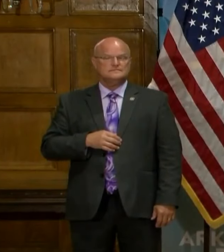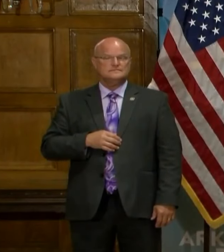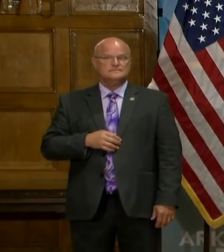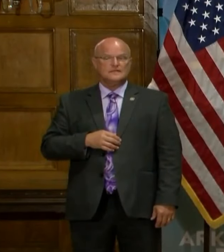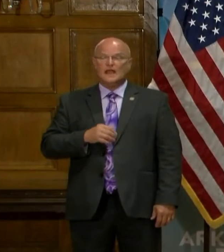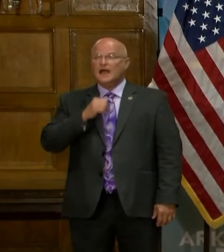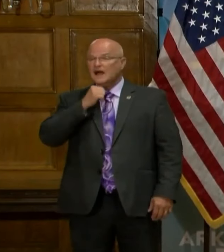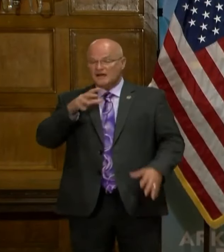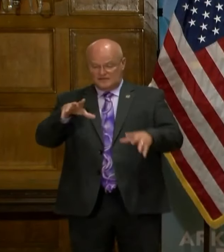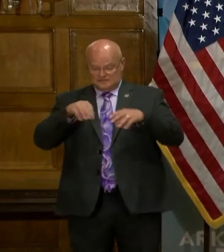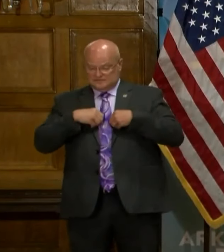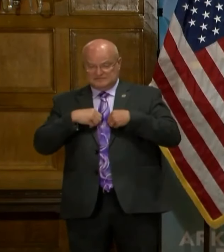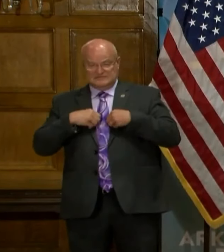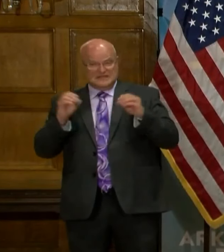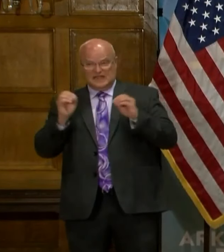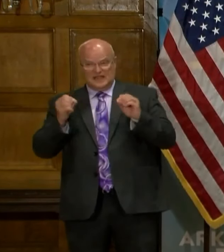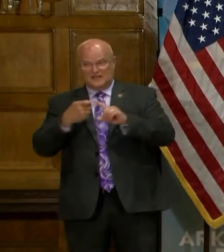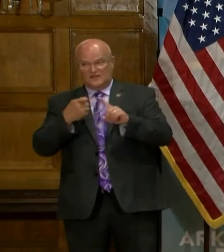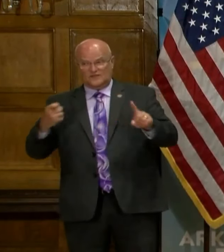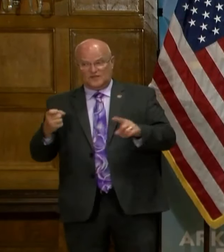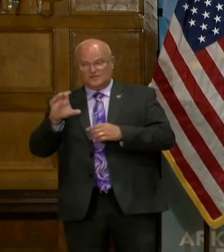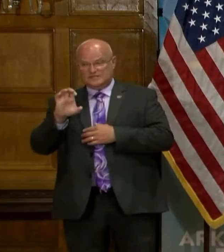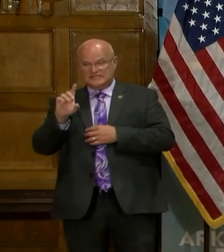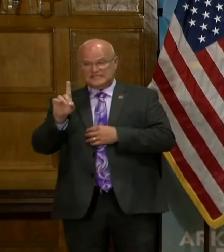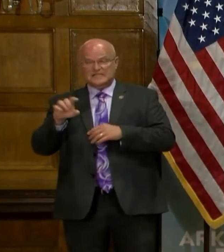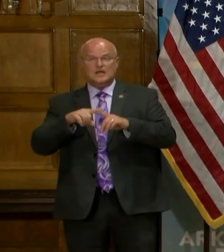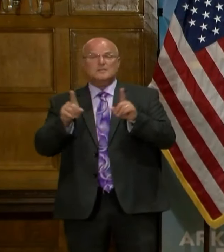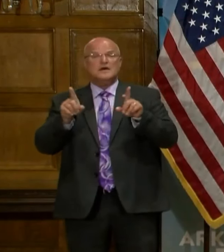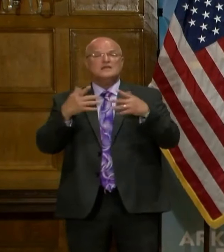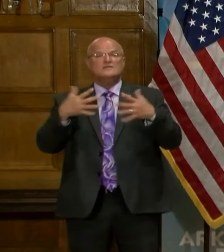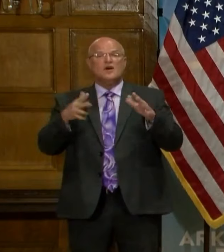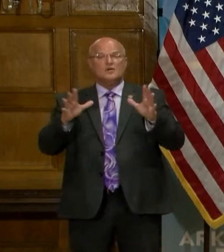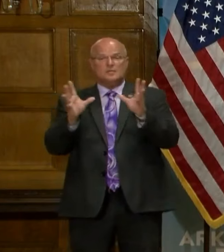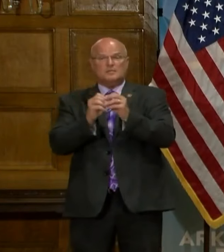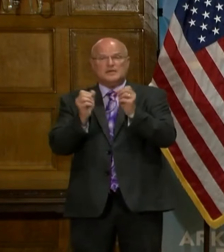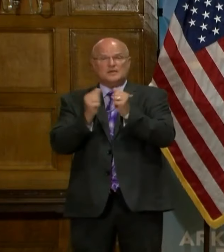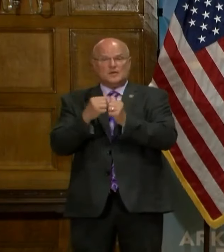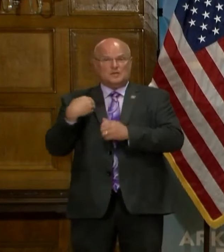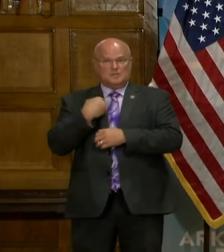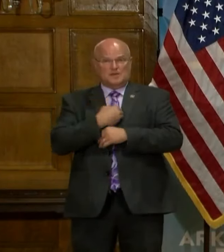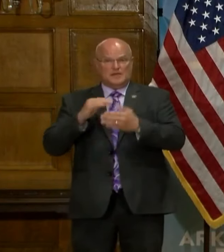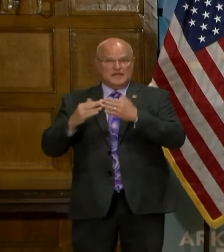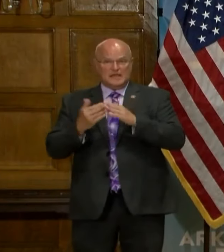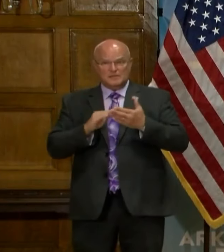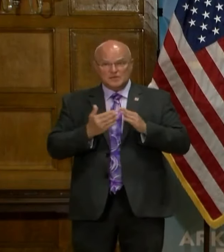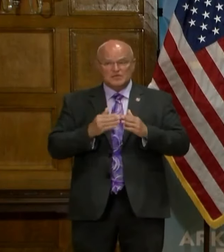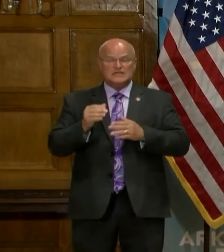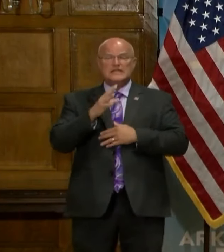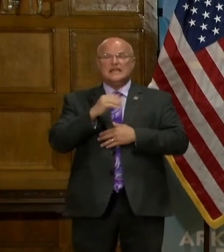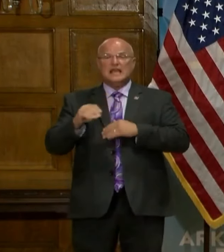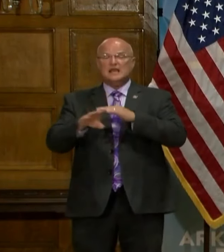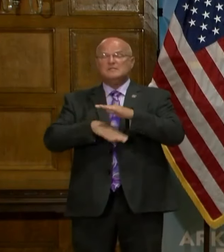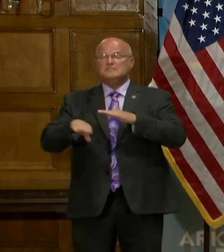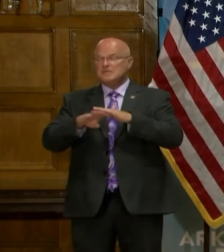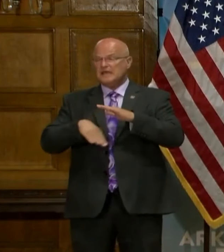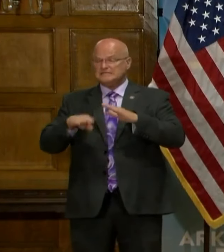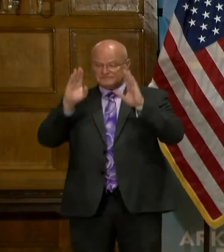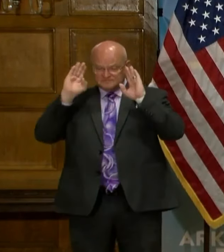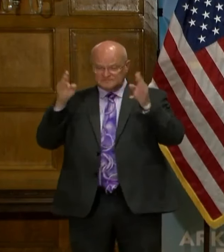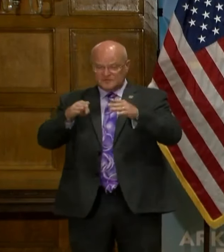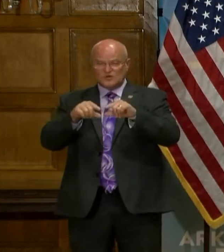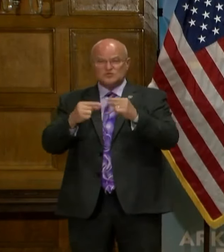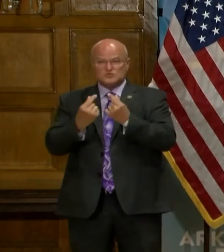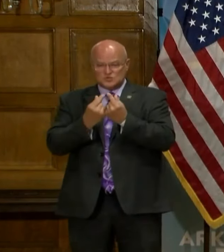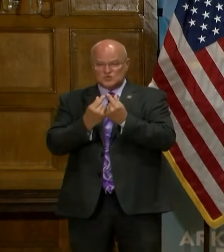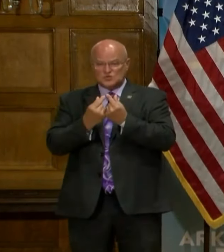I have not received any specific recommendations from them, but they've already been meeting with members of the community and basically focus